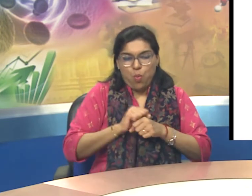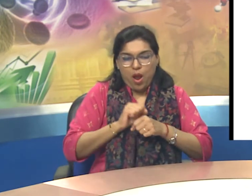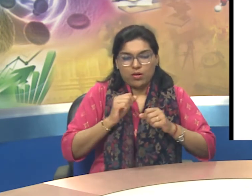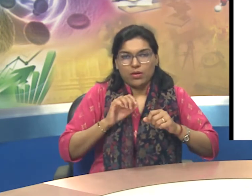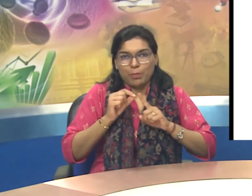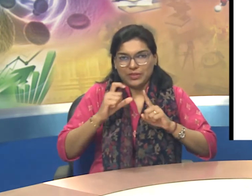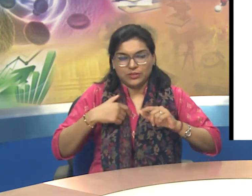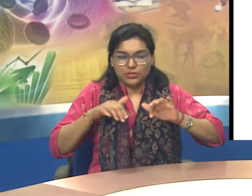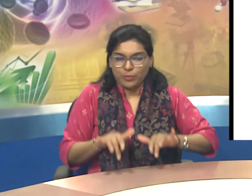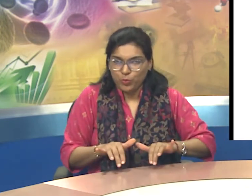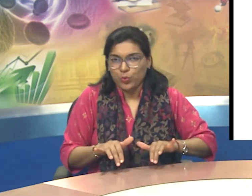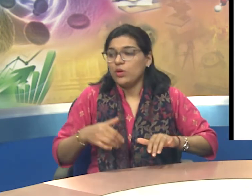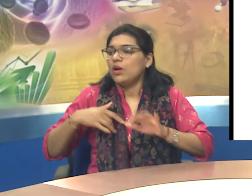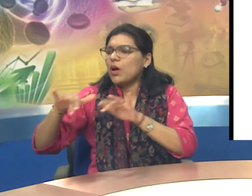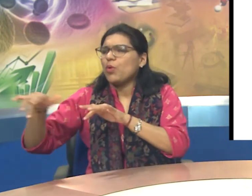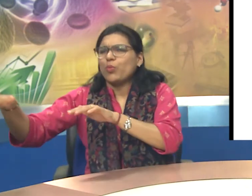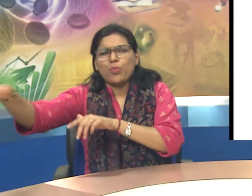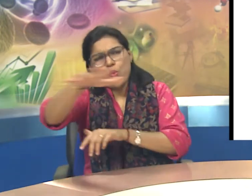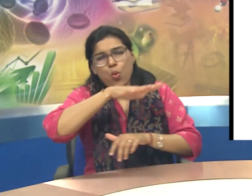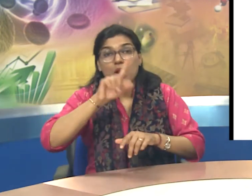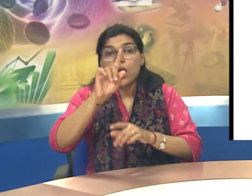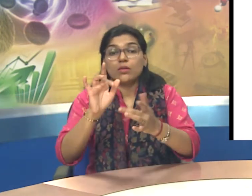the world to the another end.